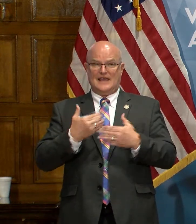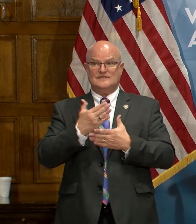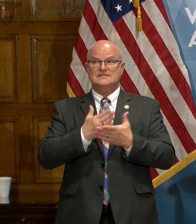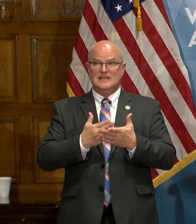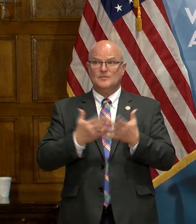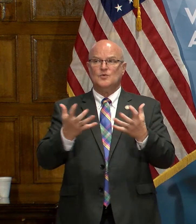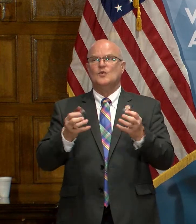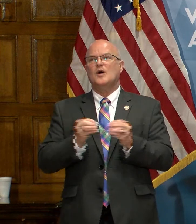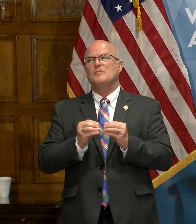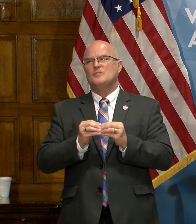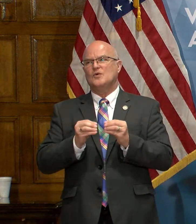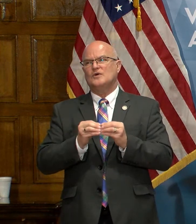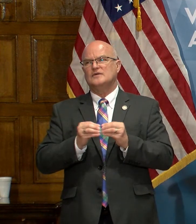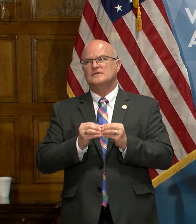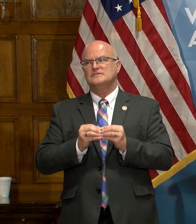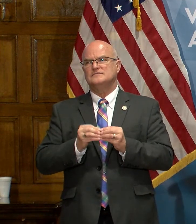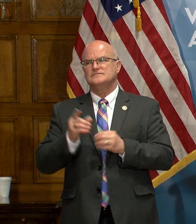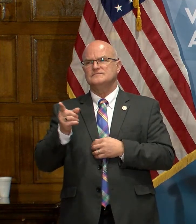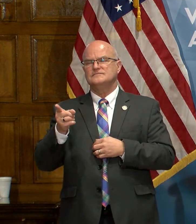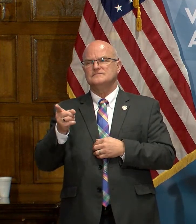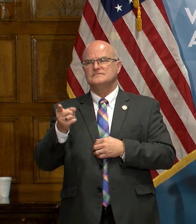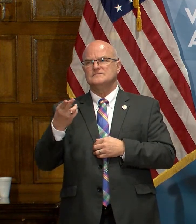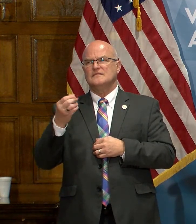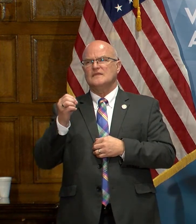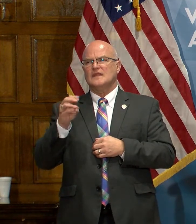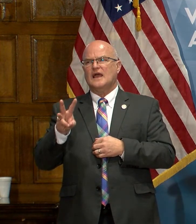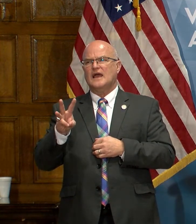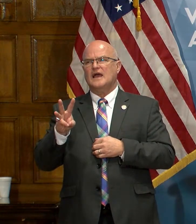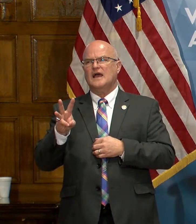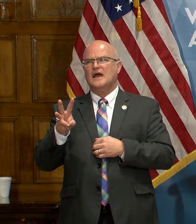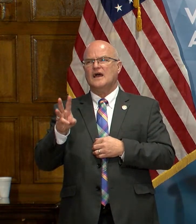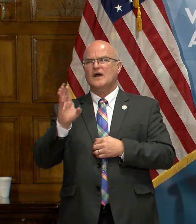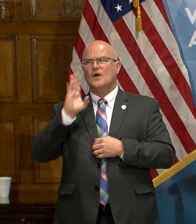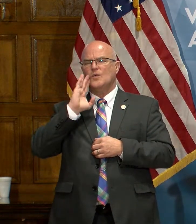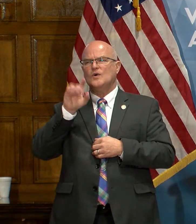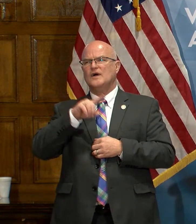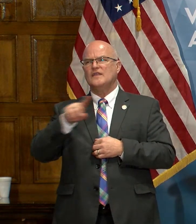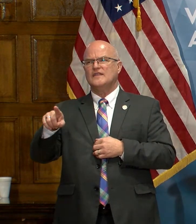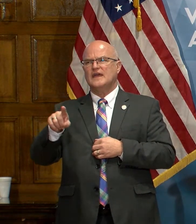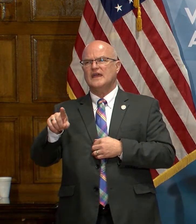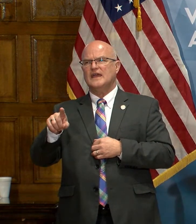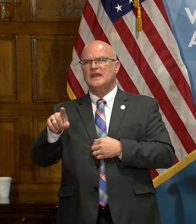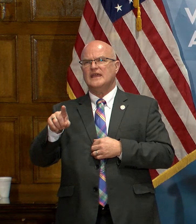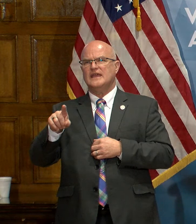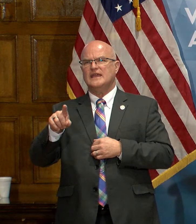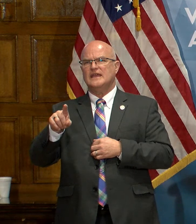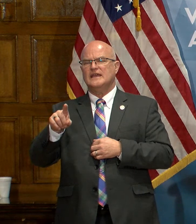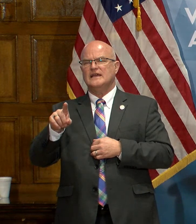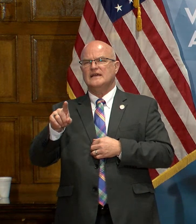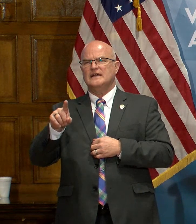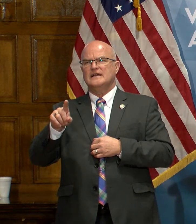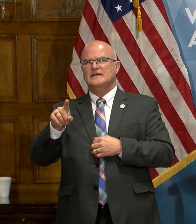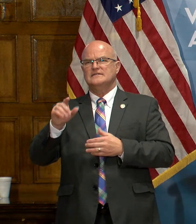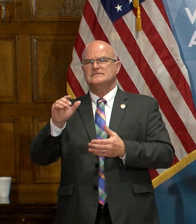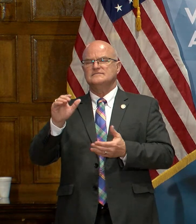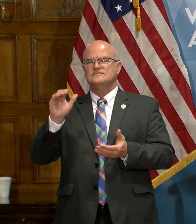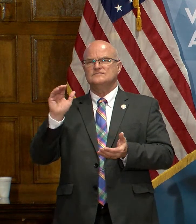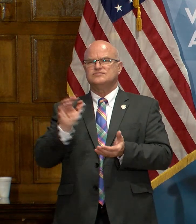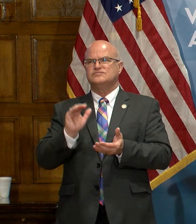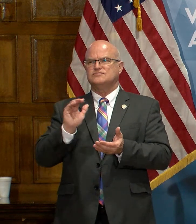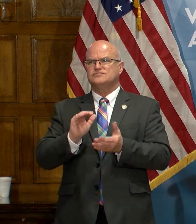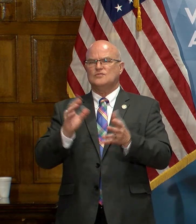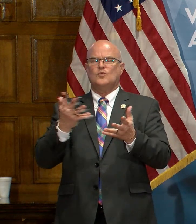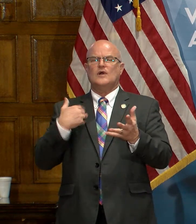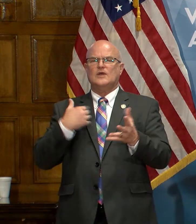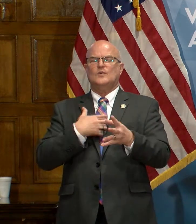some. We want more. How are they going to shorten the shortage, I guess?